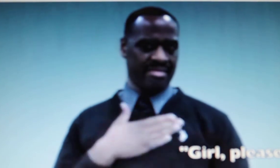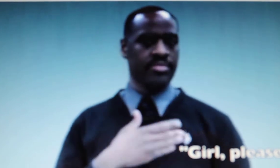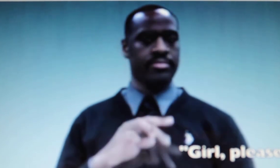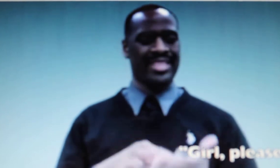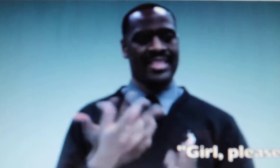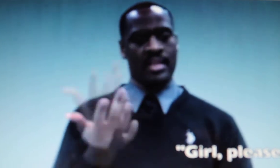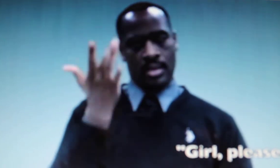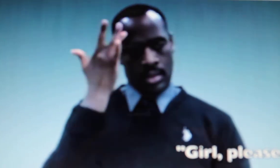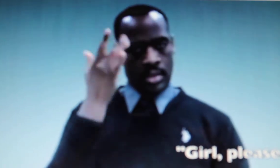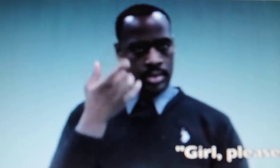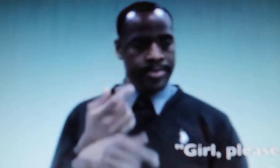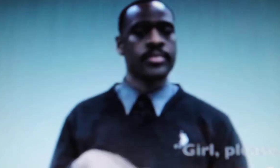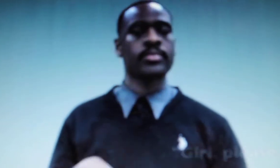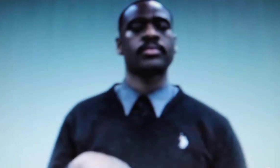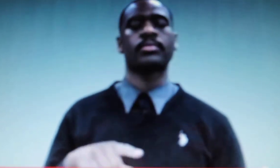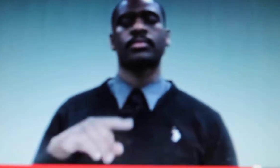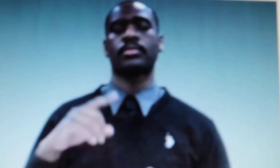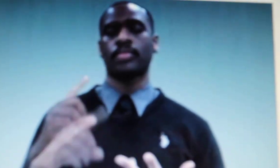my bad.